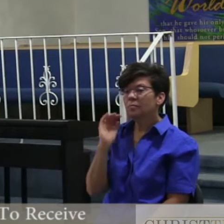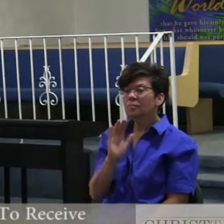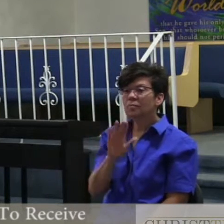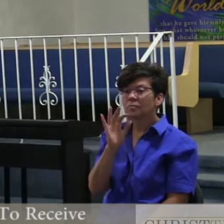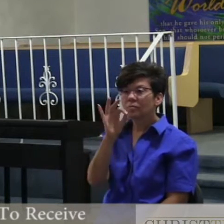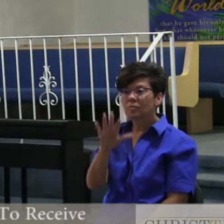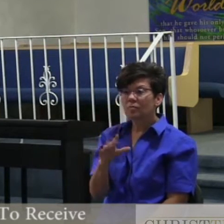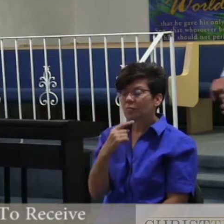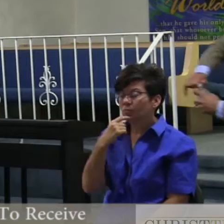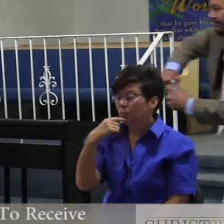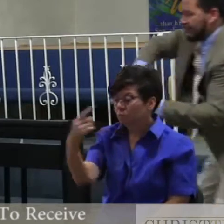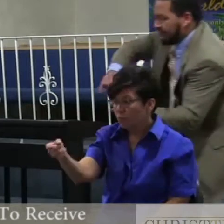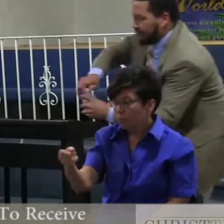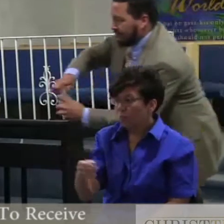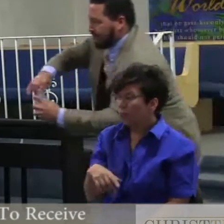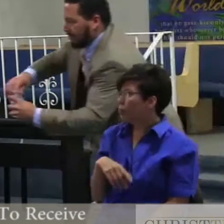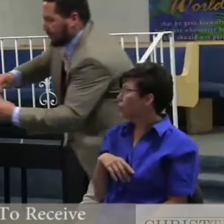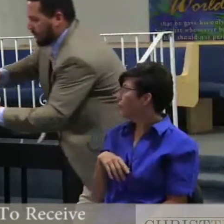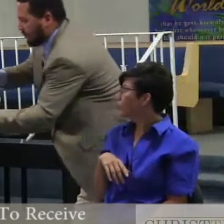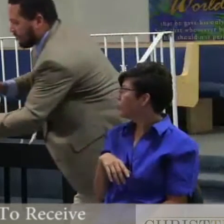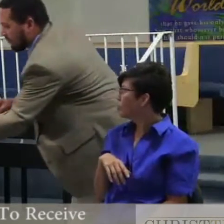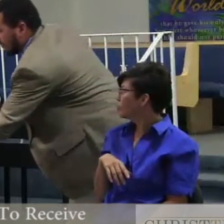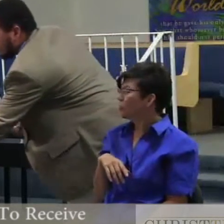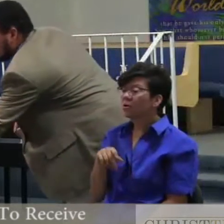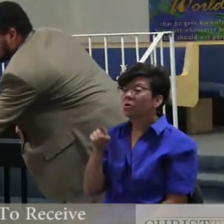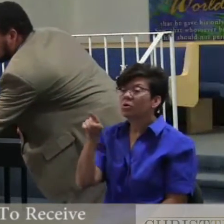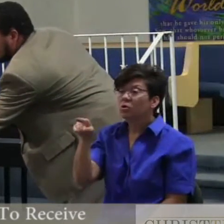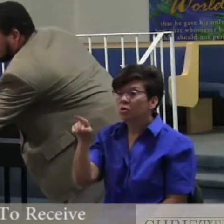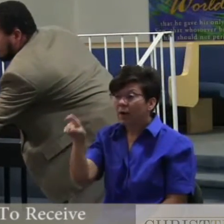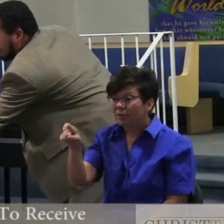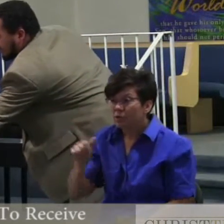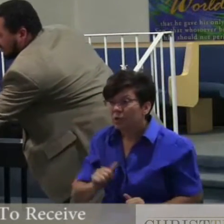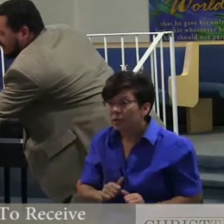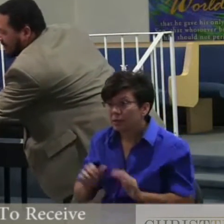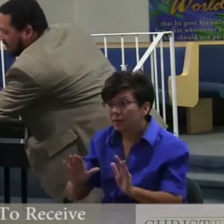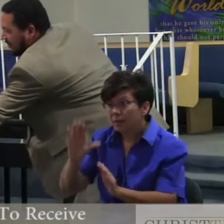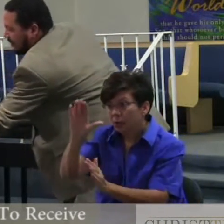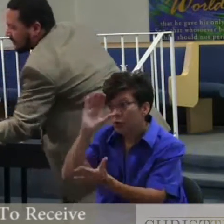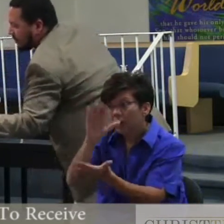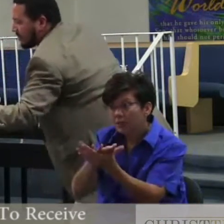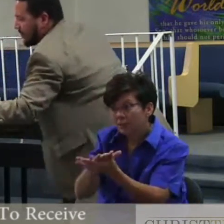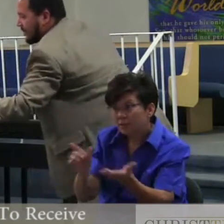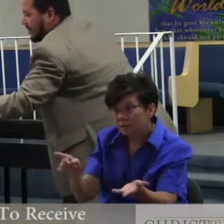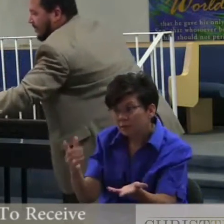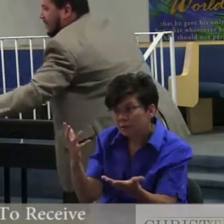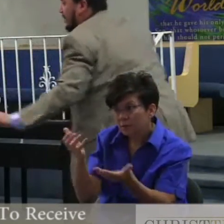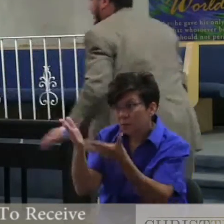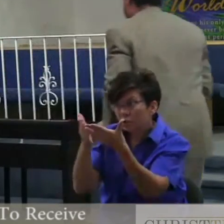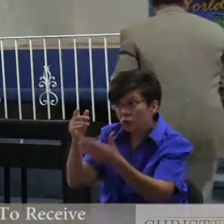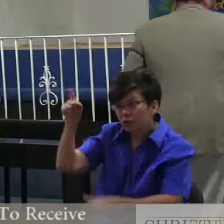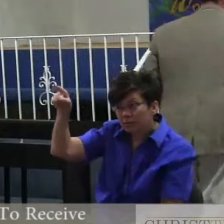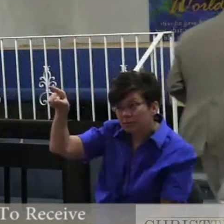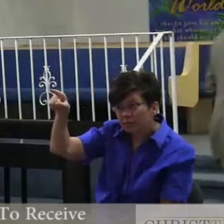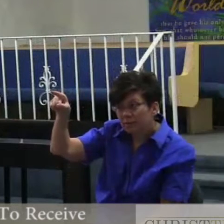Her pastor told her, you have to give up your husband if you want to serve the